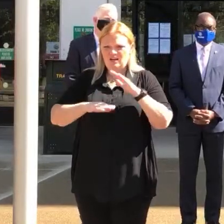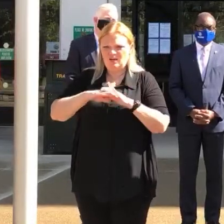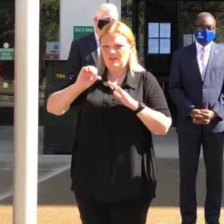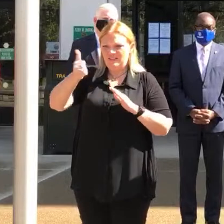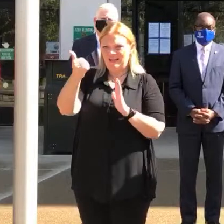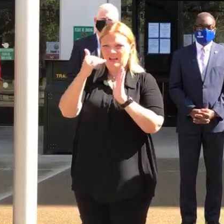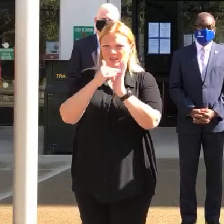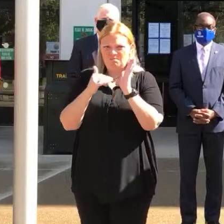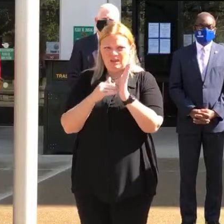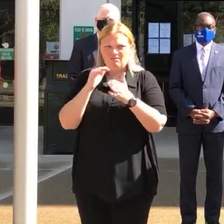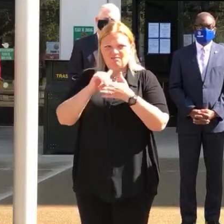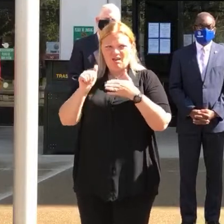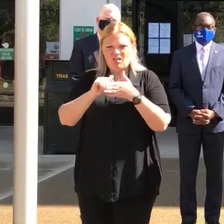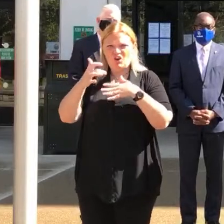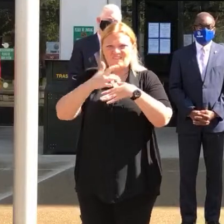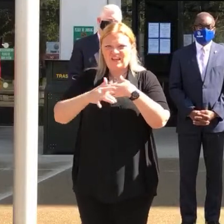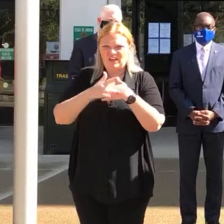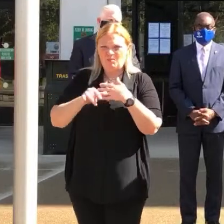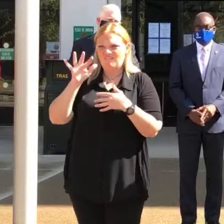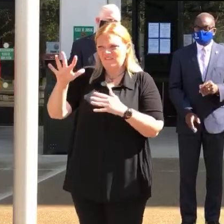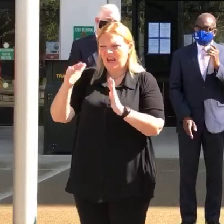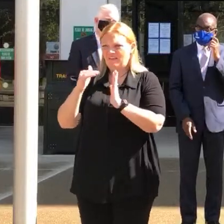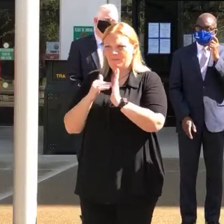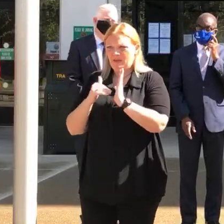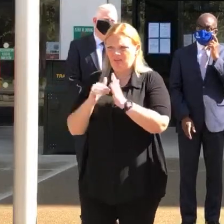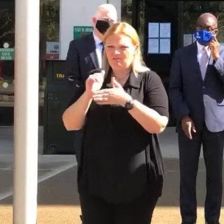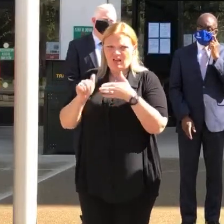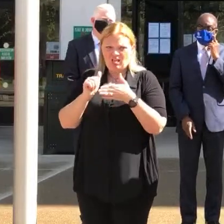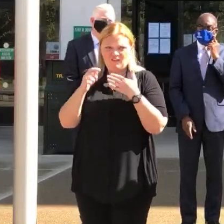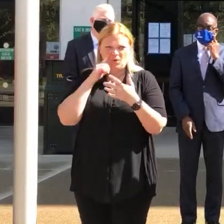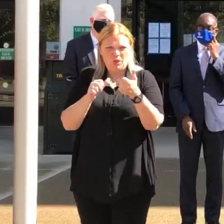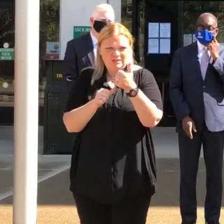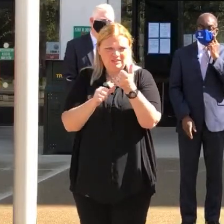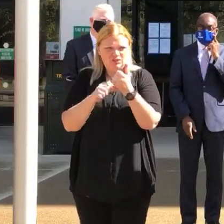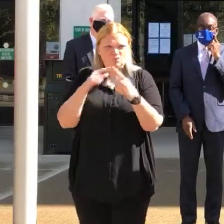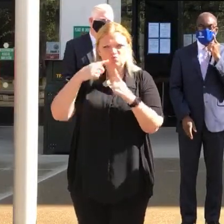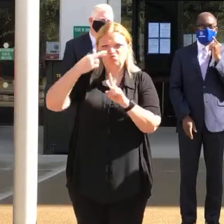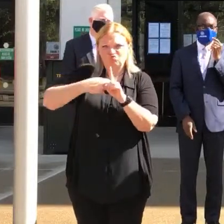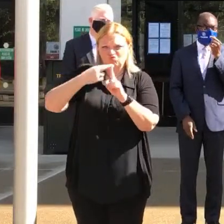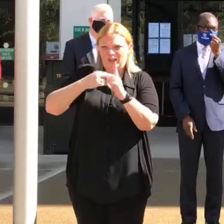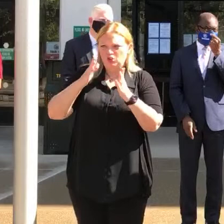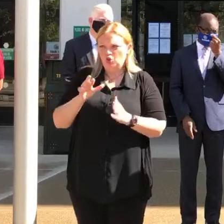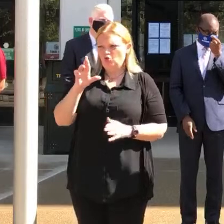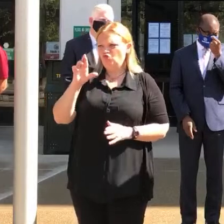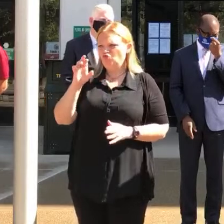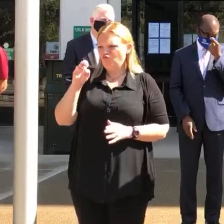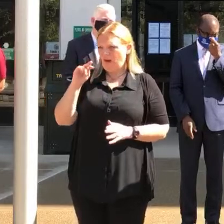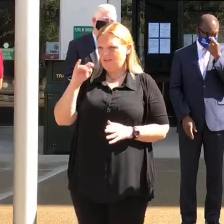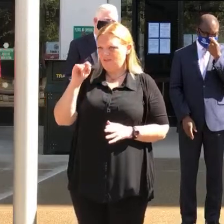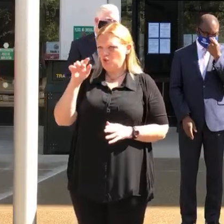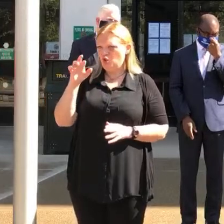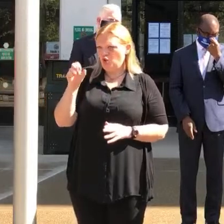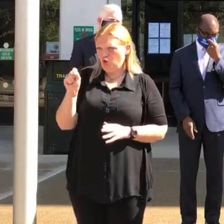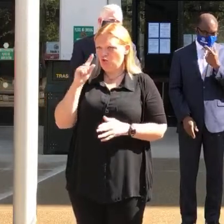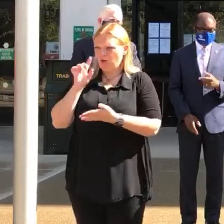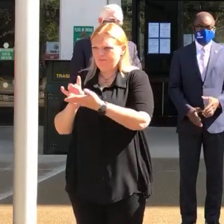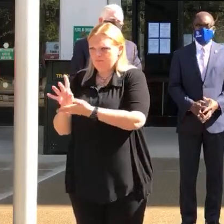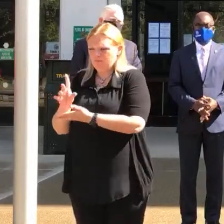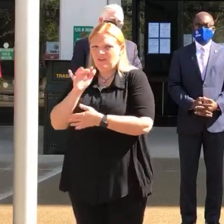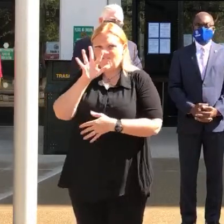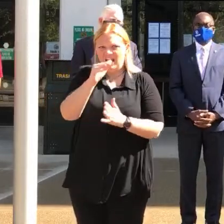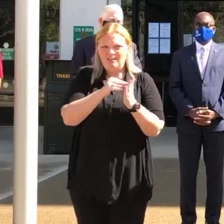million available, $5 million for assistance to renters who are at risk of eviction, and $5 million